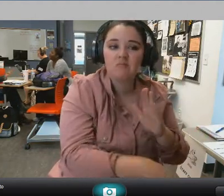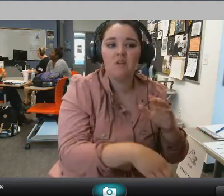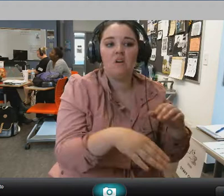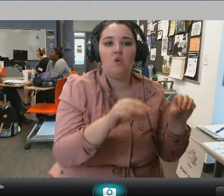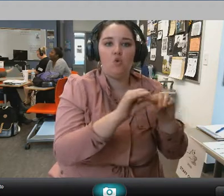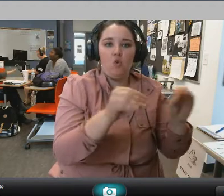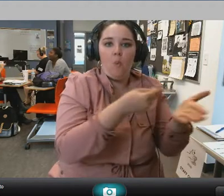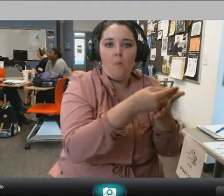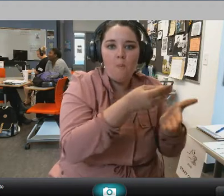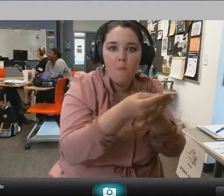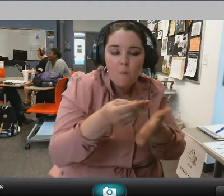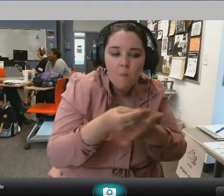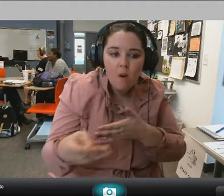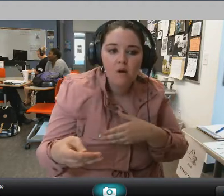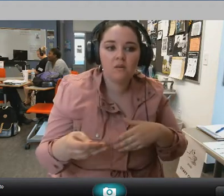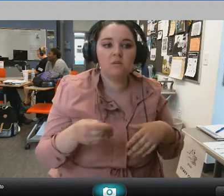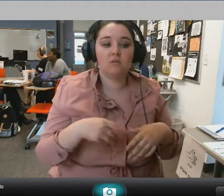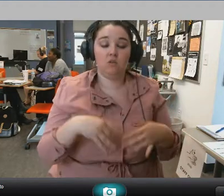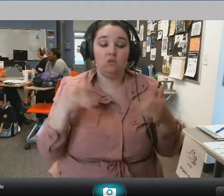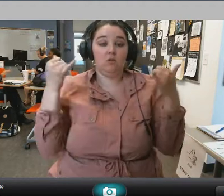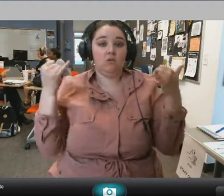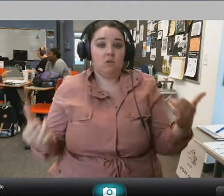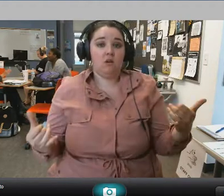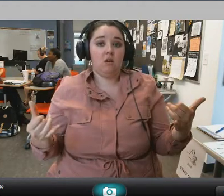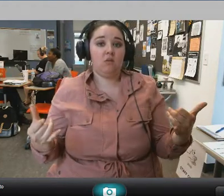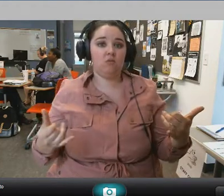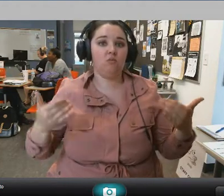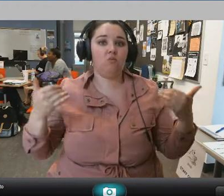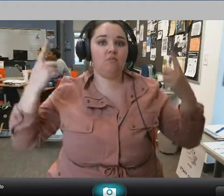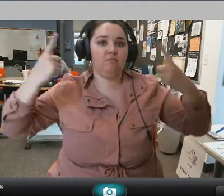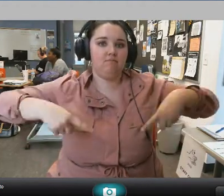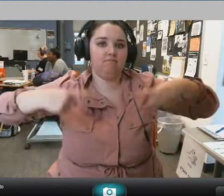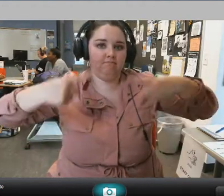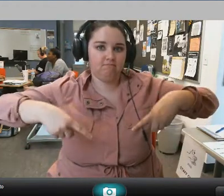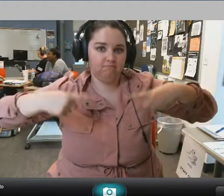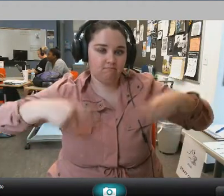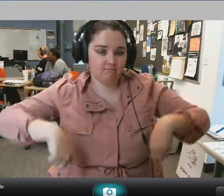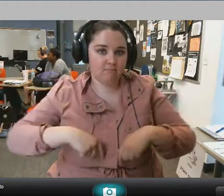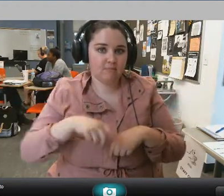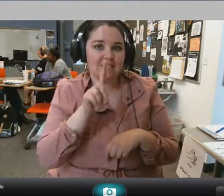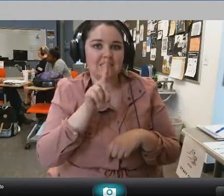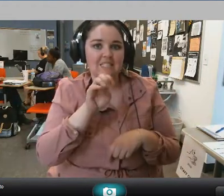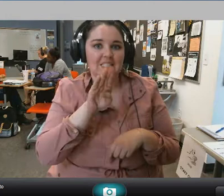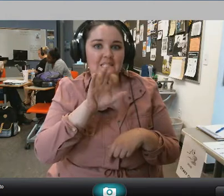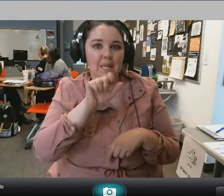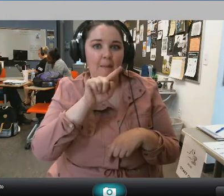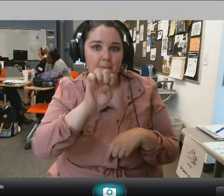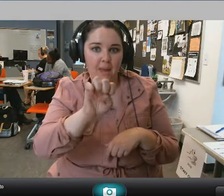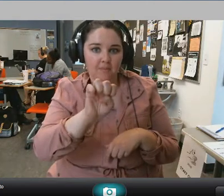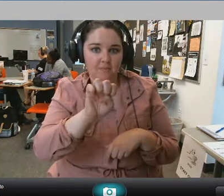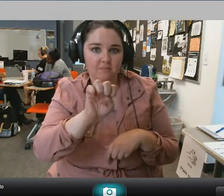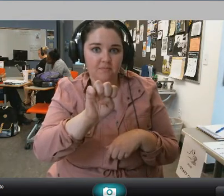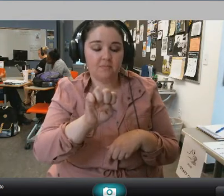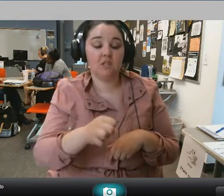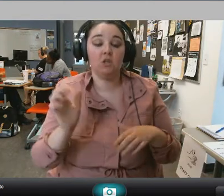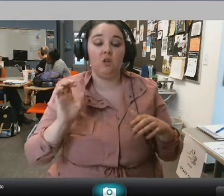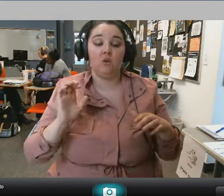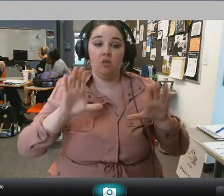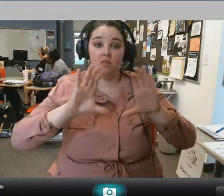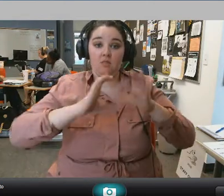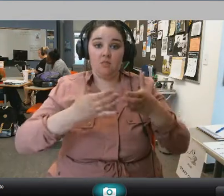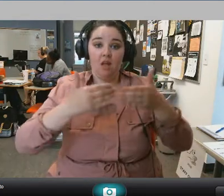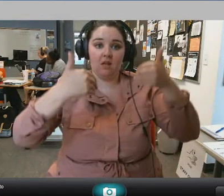do is we're going to have a debate. And in our debate, I'm going to split the class into